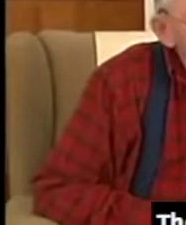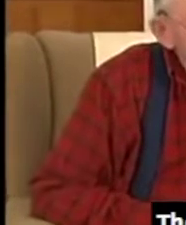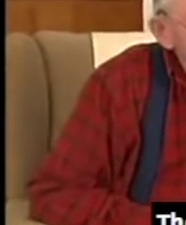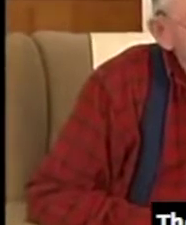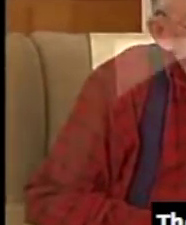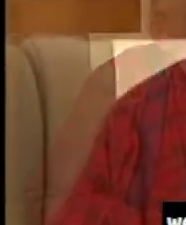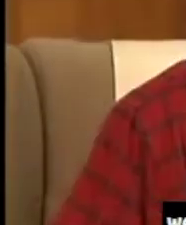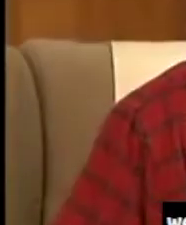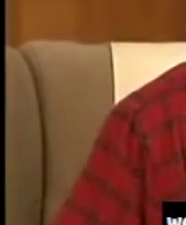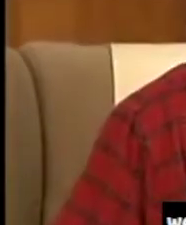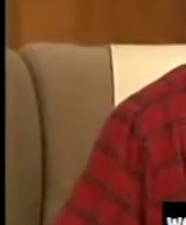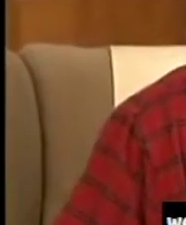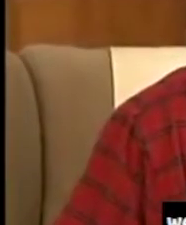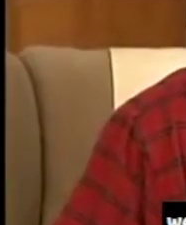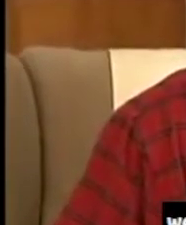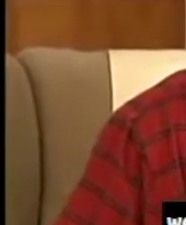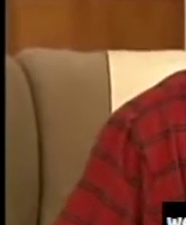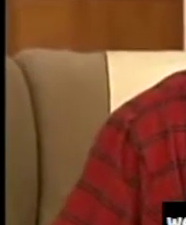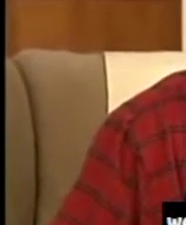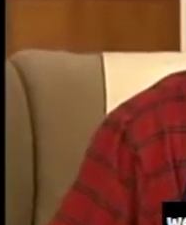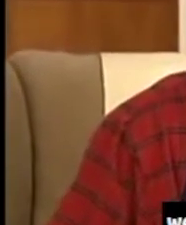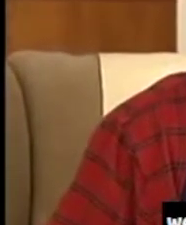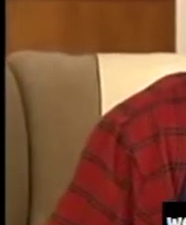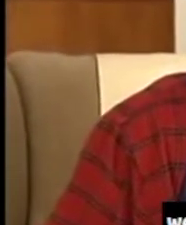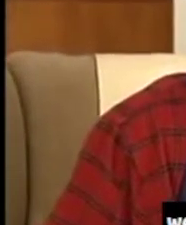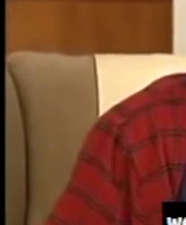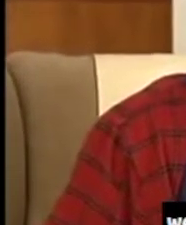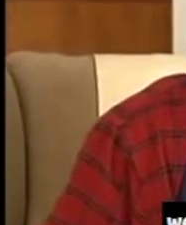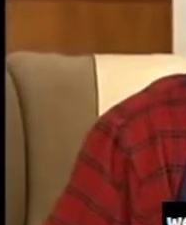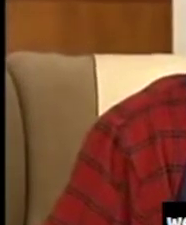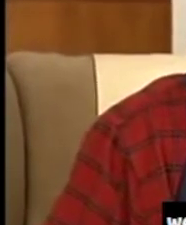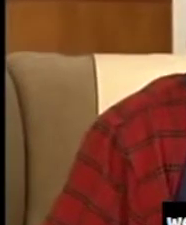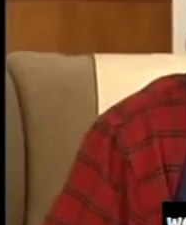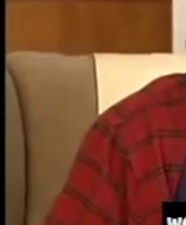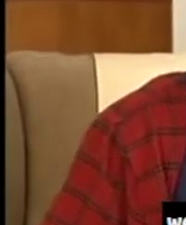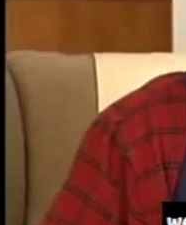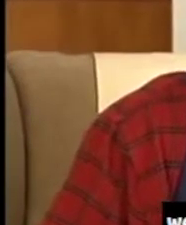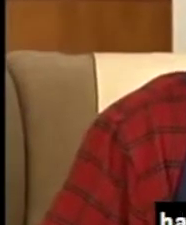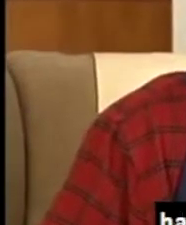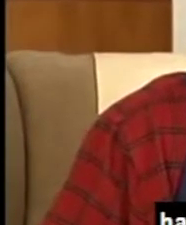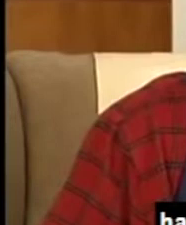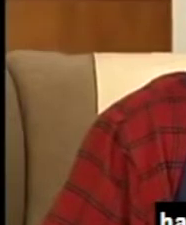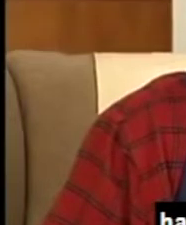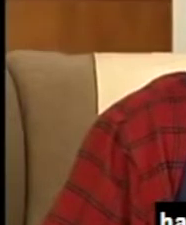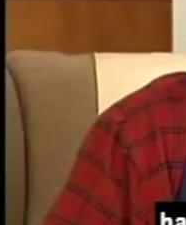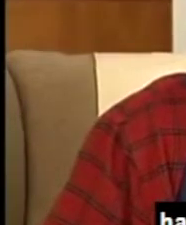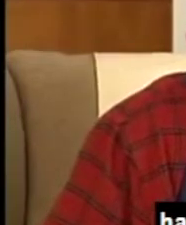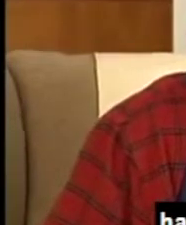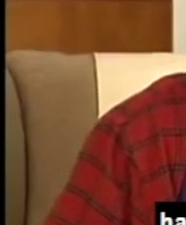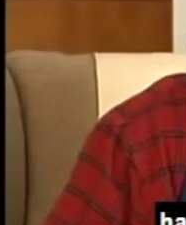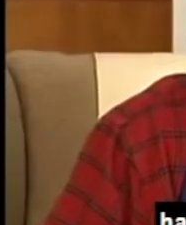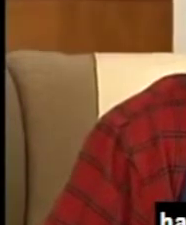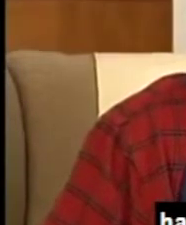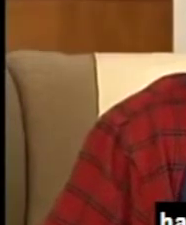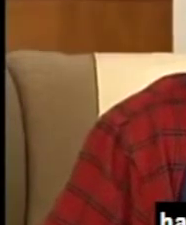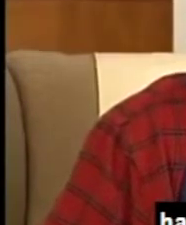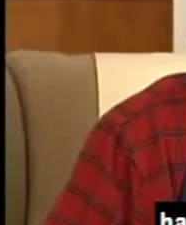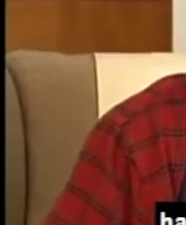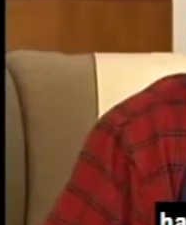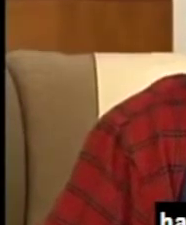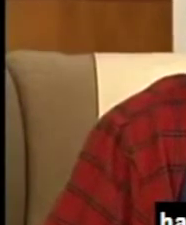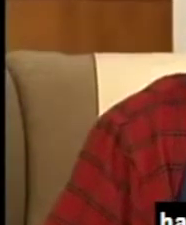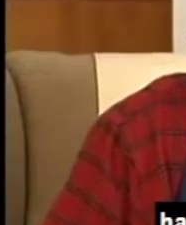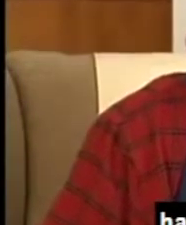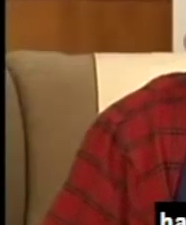Some were the same. Of course, they never went off the island, so they kind of instituted their own, you know. And they had a sign for most everybody, for the